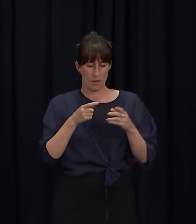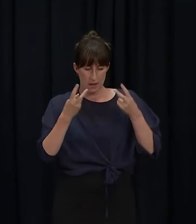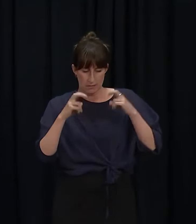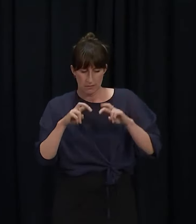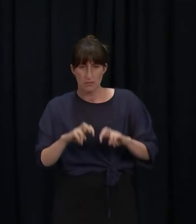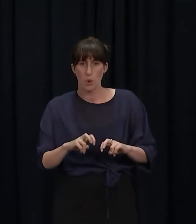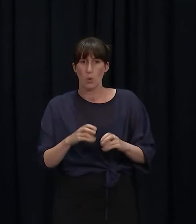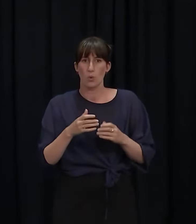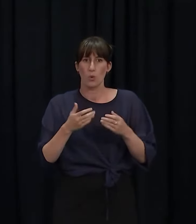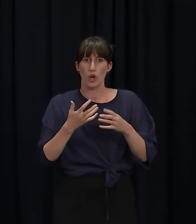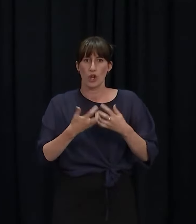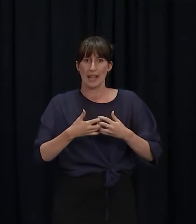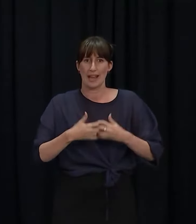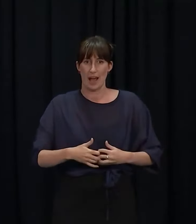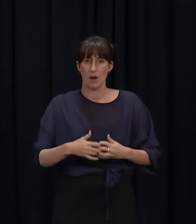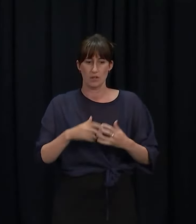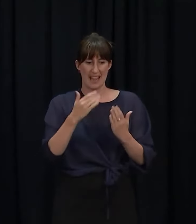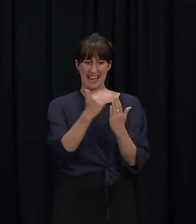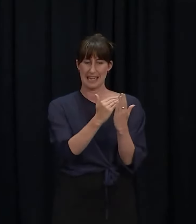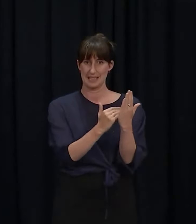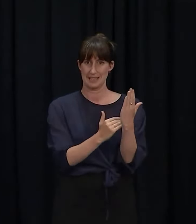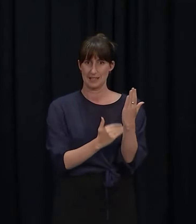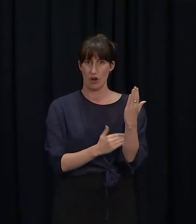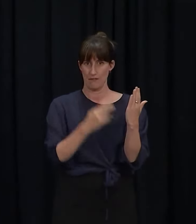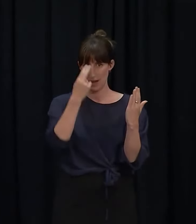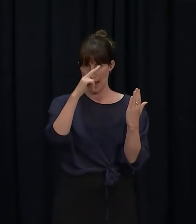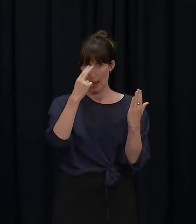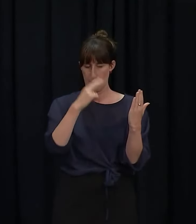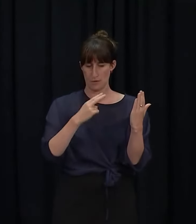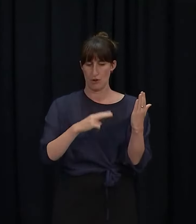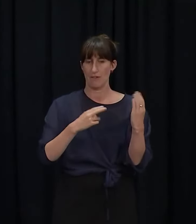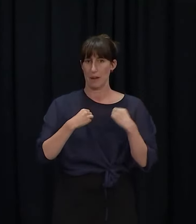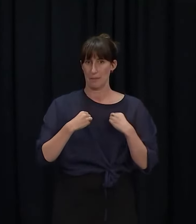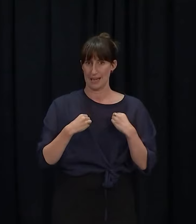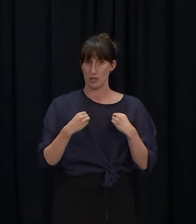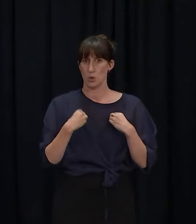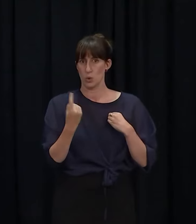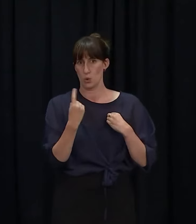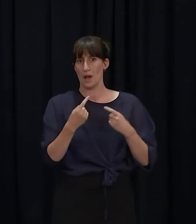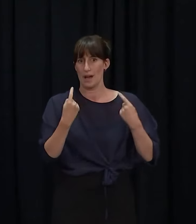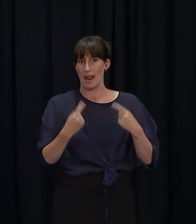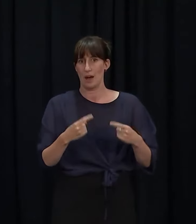those lists. Whilst we'll collectively work through who we believe should be eligible, there will also be a